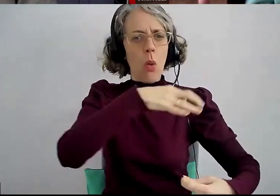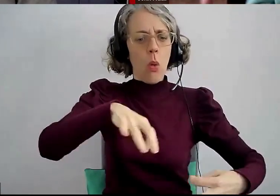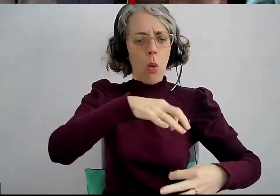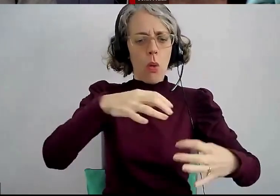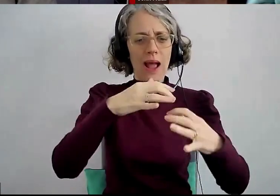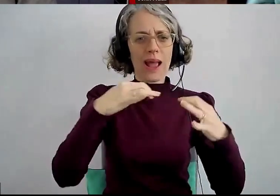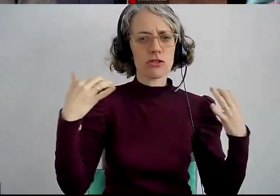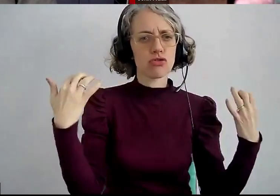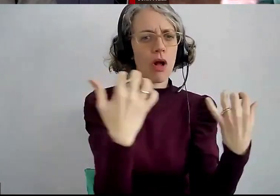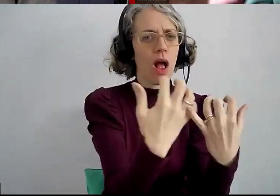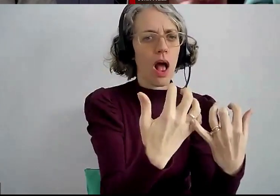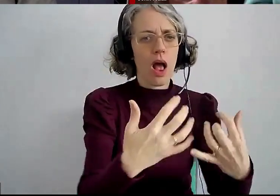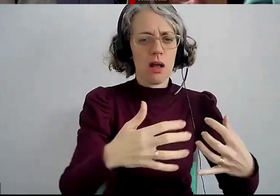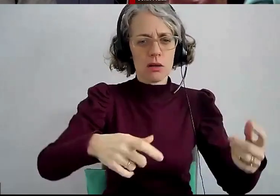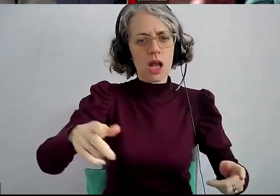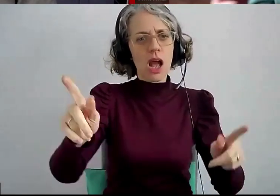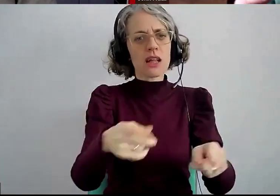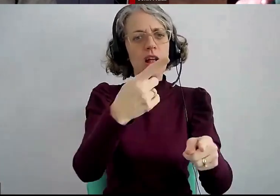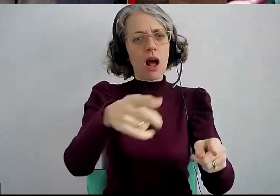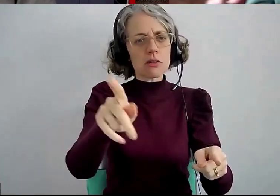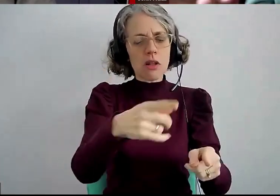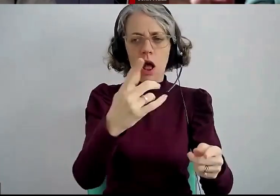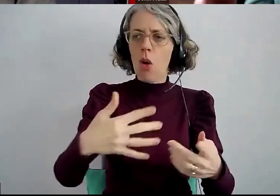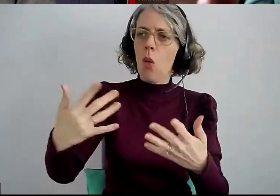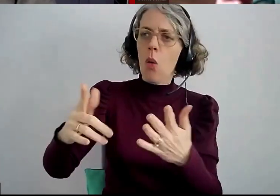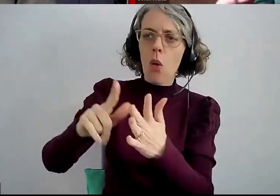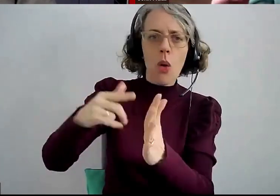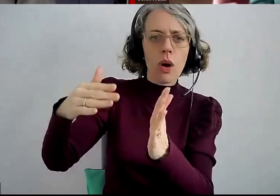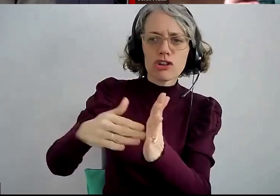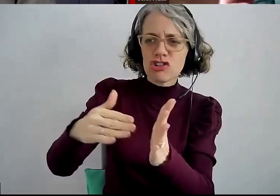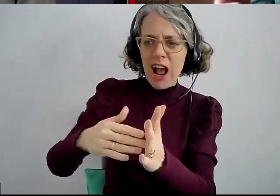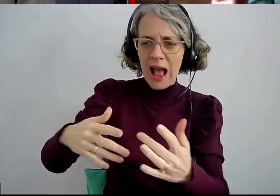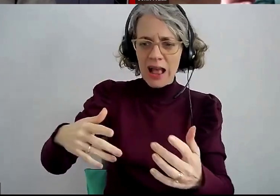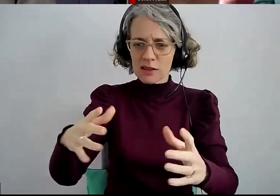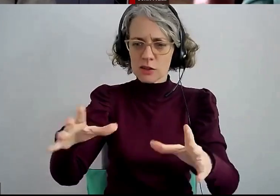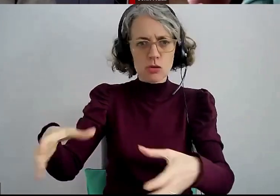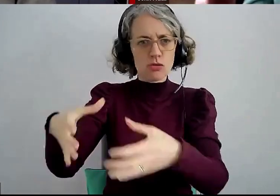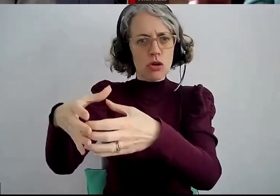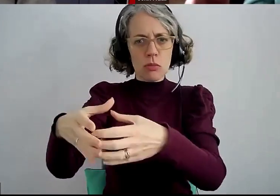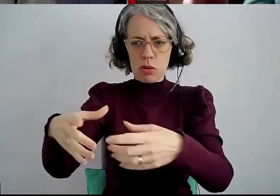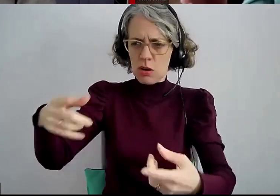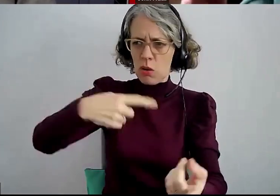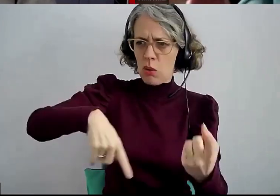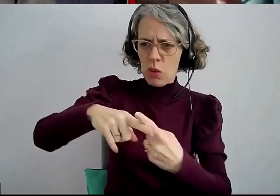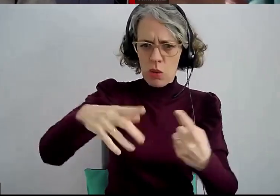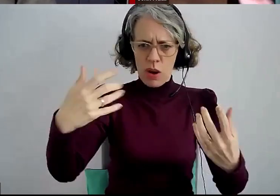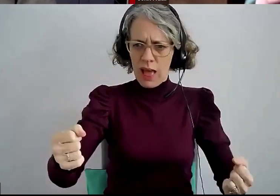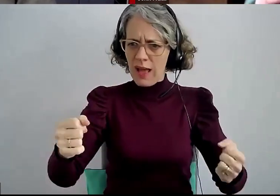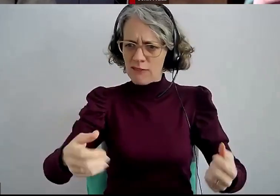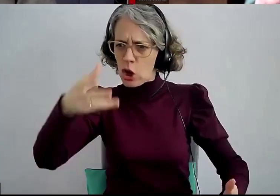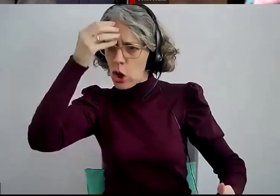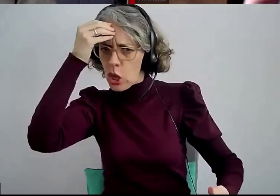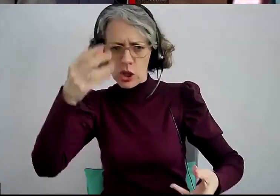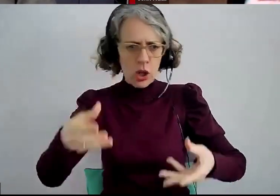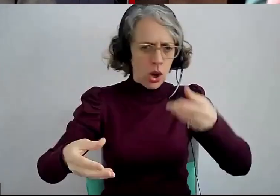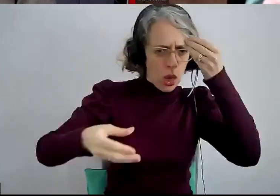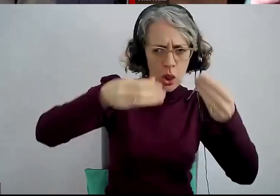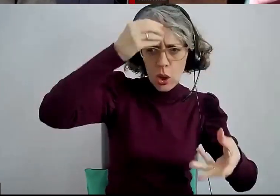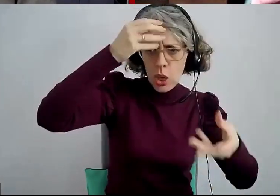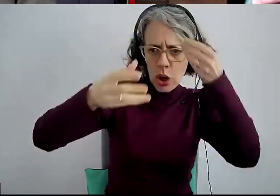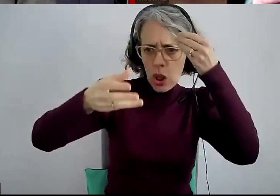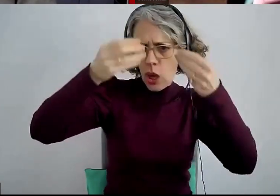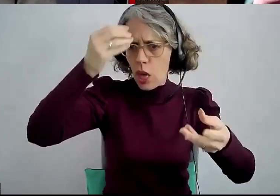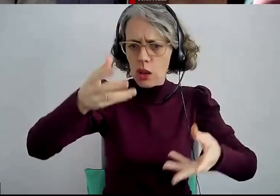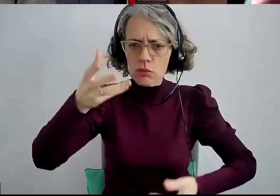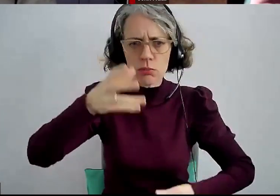a jazz band, everybody's got things that you can learn from and build in to